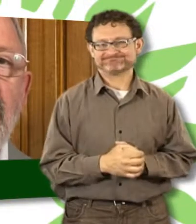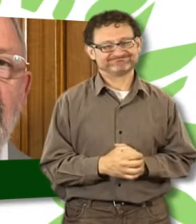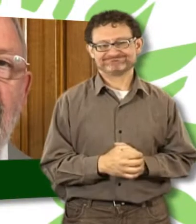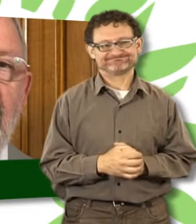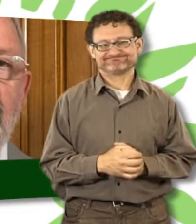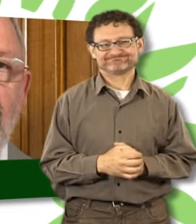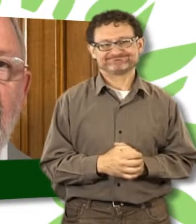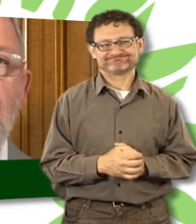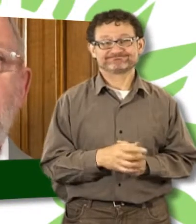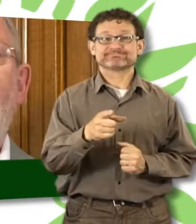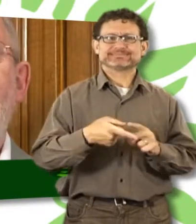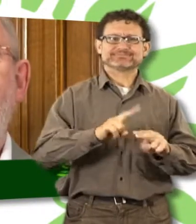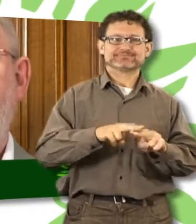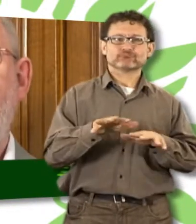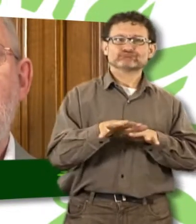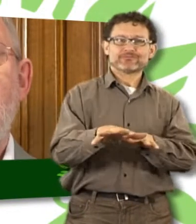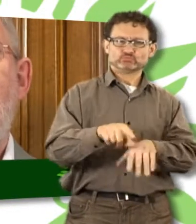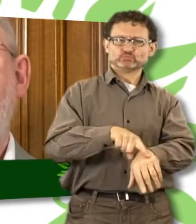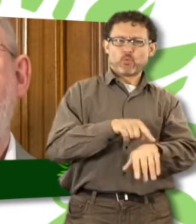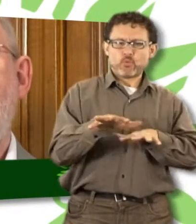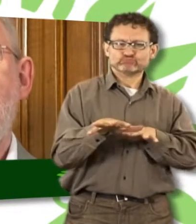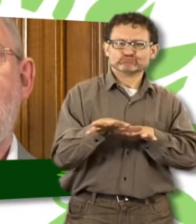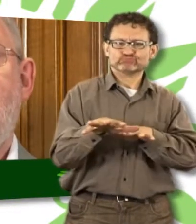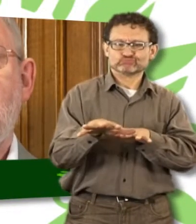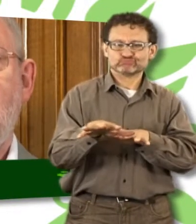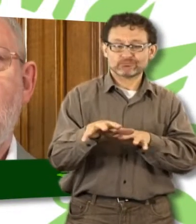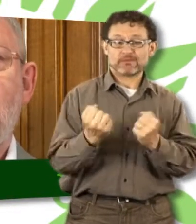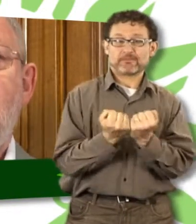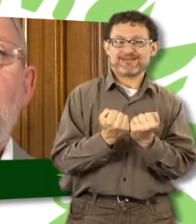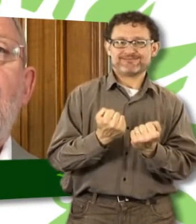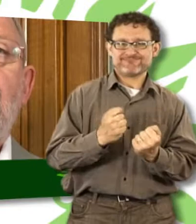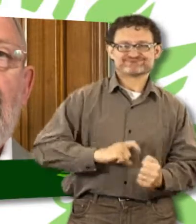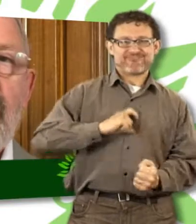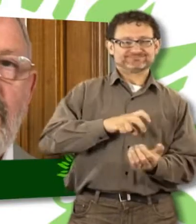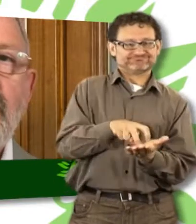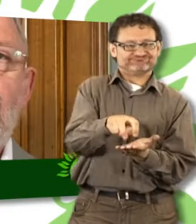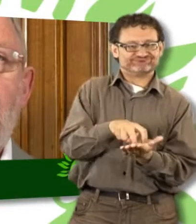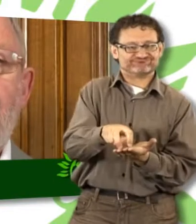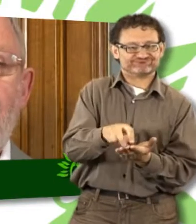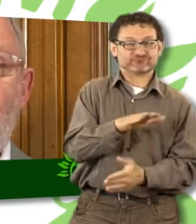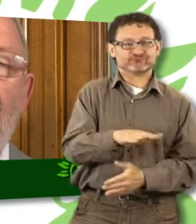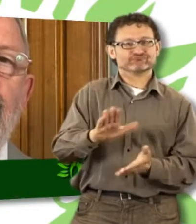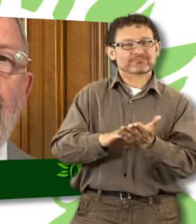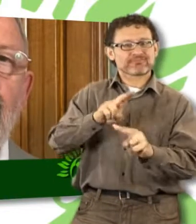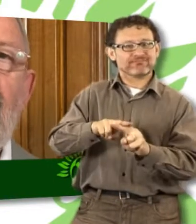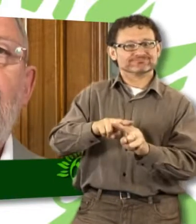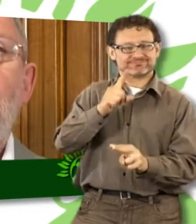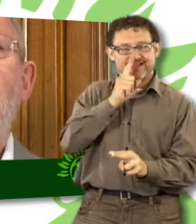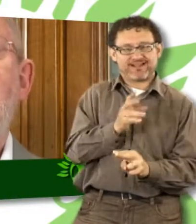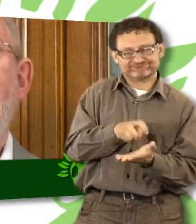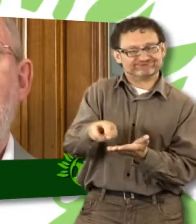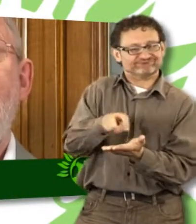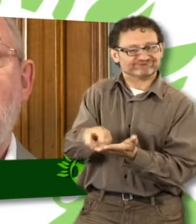where most of the streets and most of the neighbourhoods around schools, the traffic moves slowly, people will